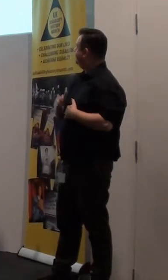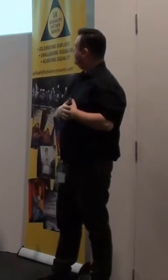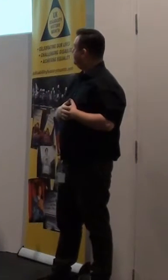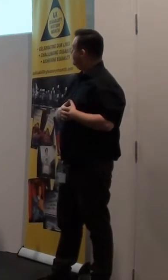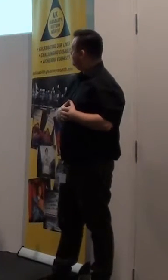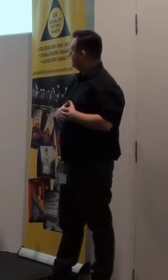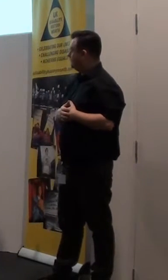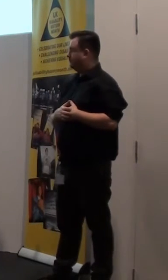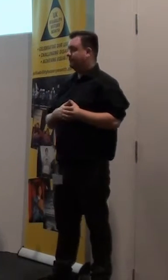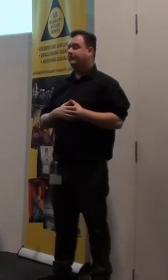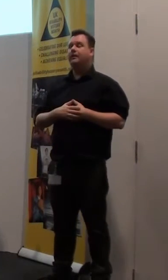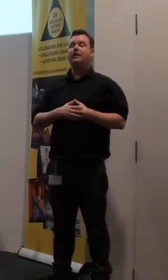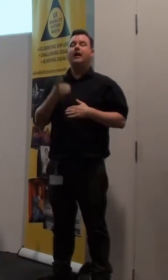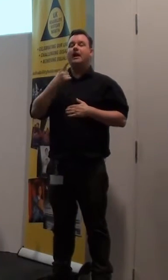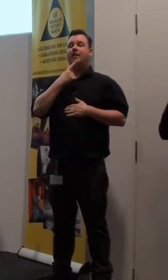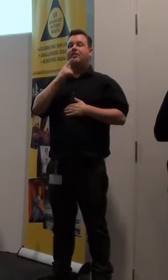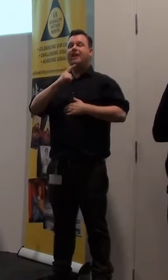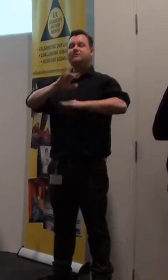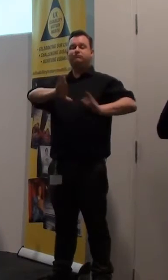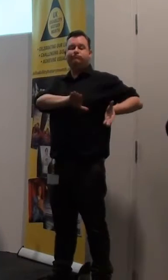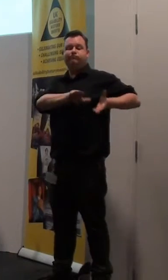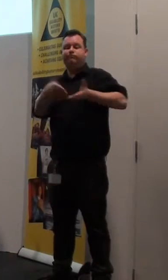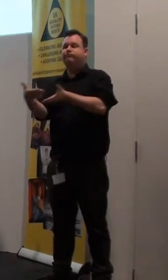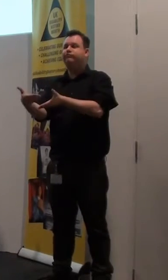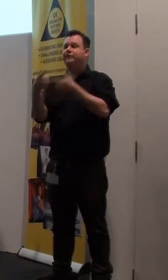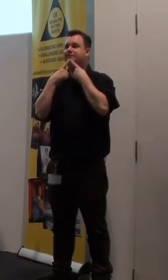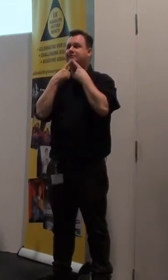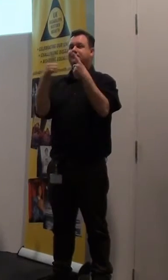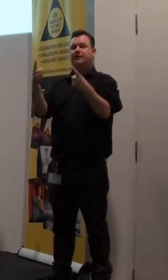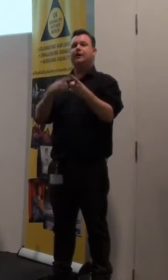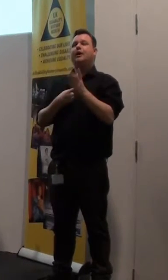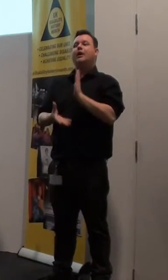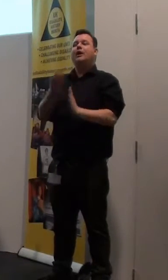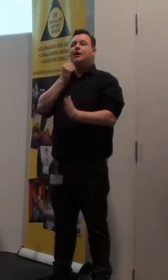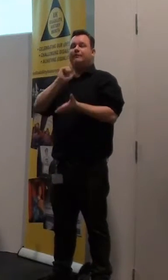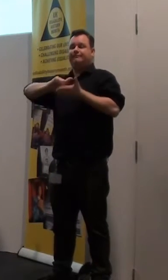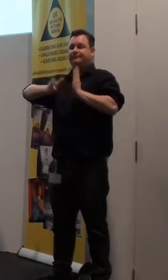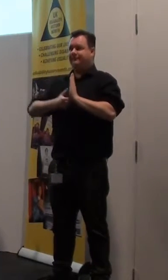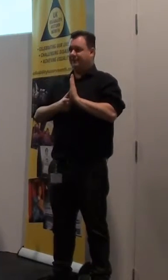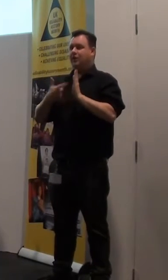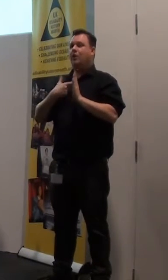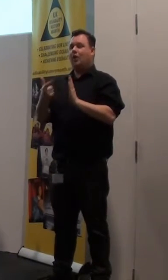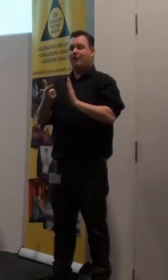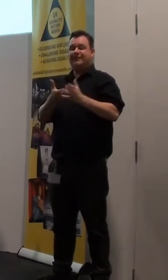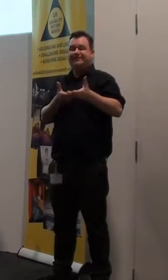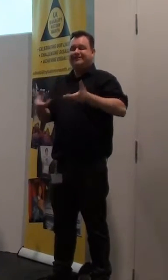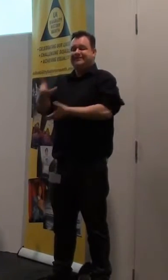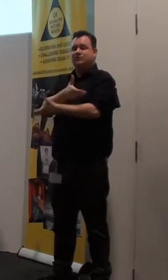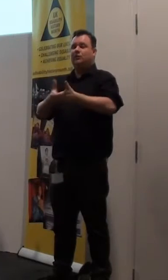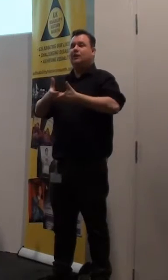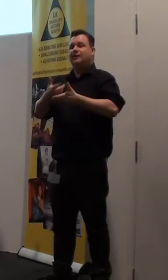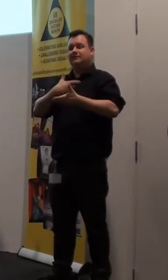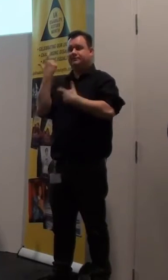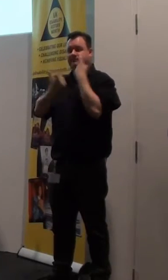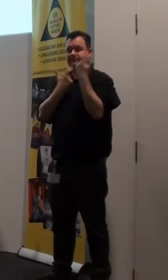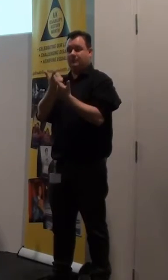That's kind of, if you like, an opening statement, I suppose. The language of learning disability has evolved as part of a broader discourse which seeks to explain